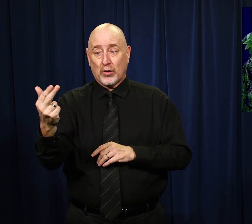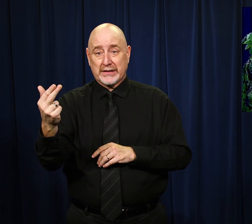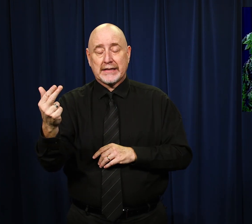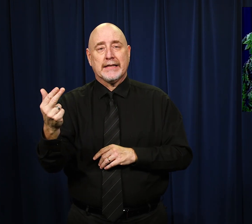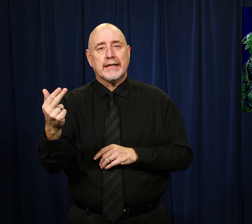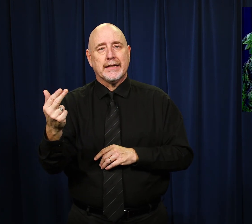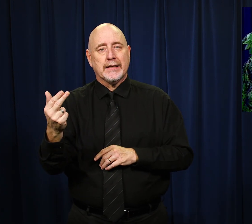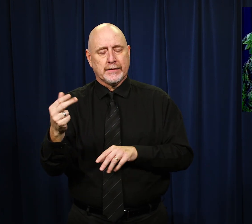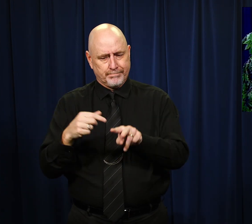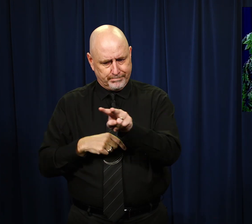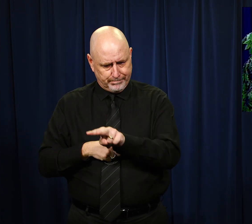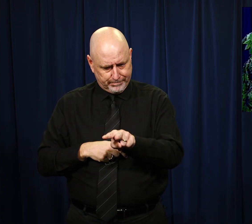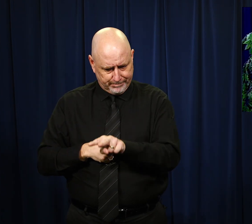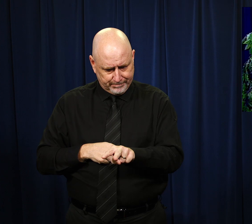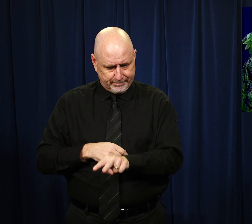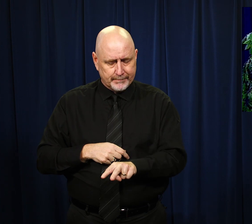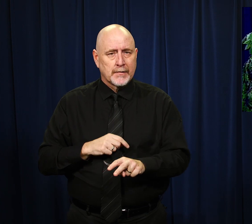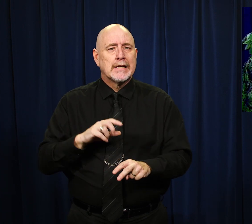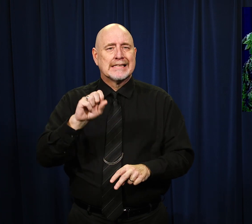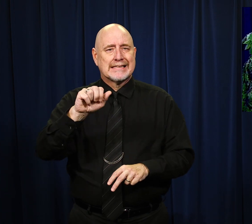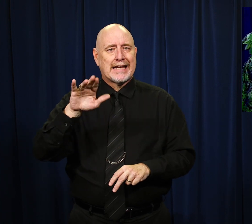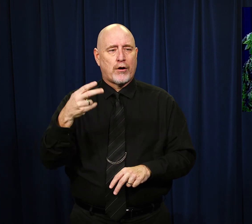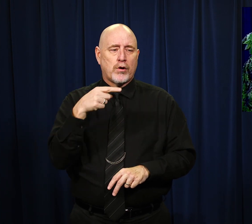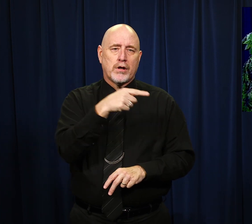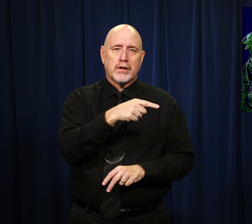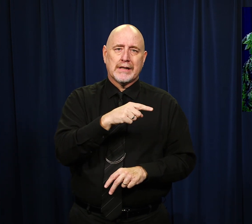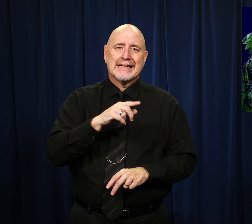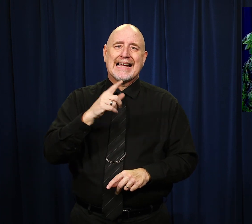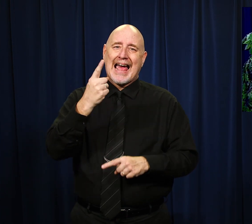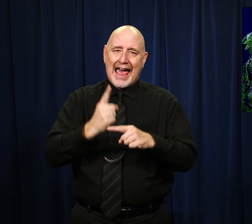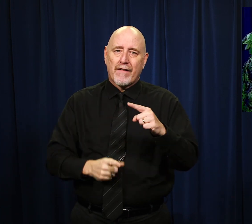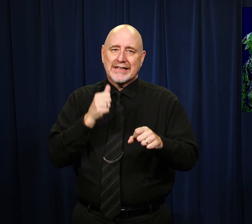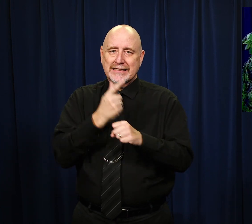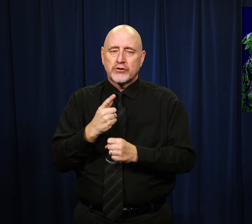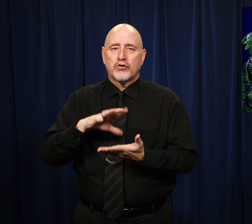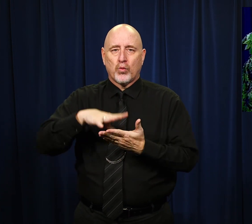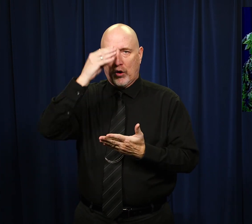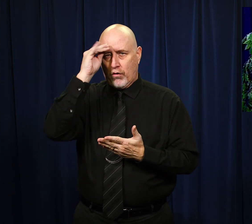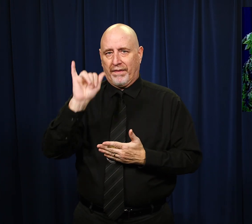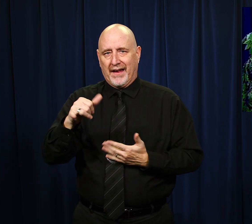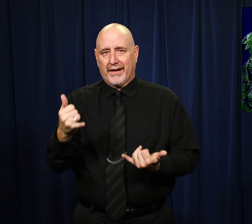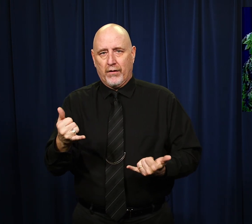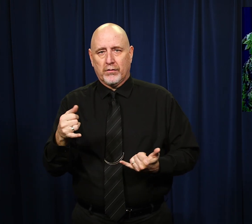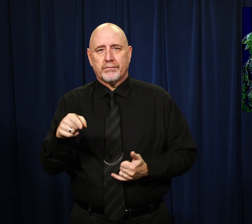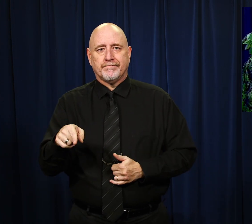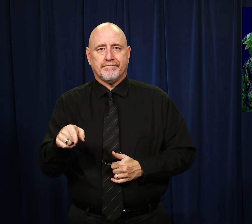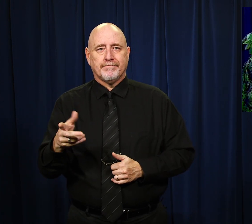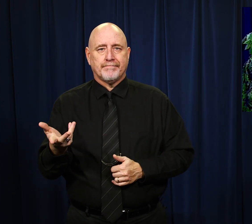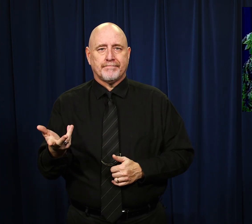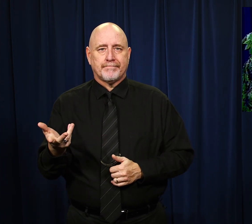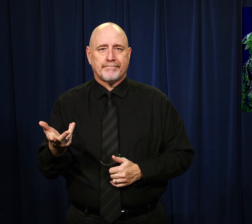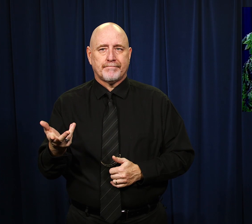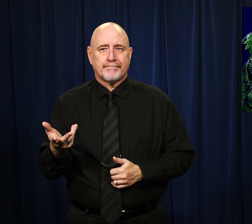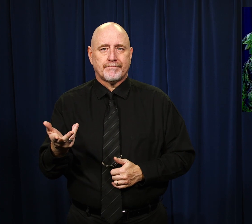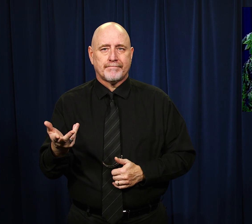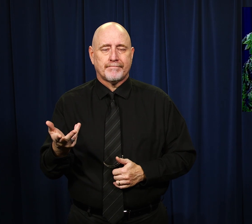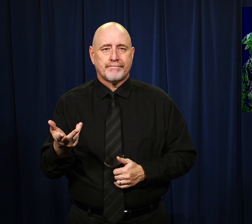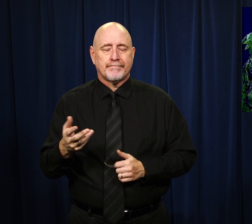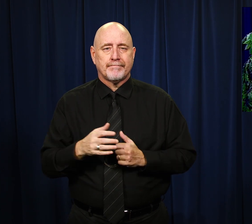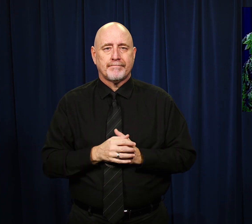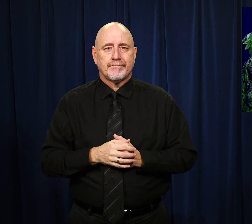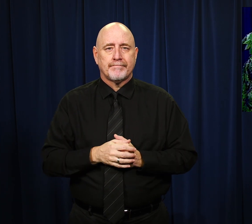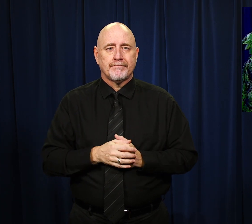is where we really learn that Sarah is his half-sister. This is where we learn that